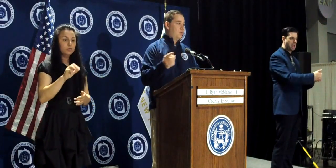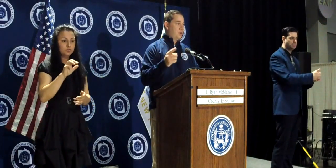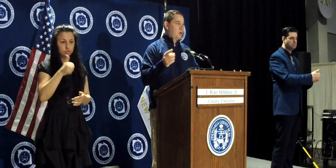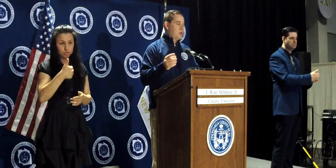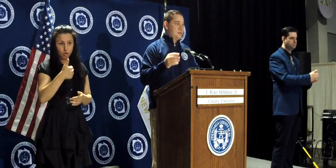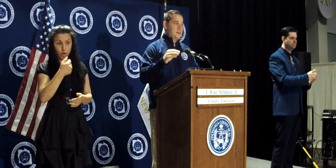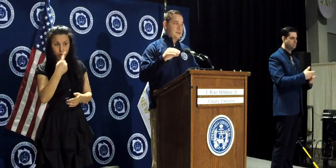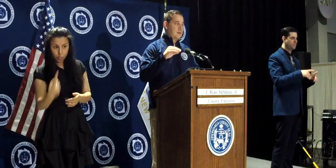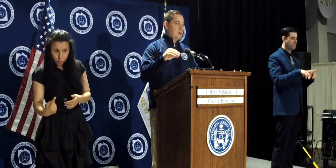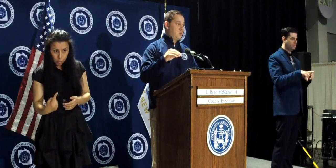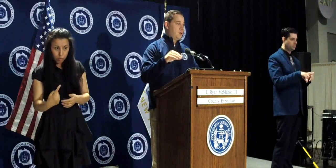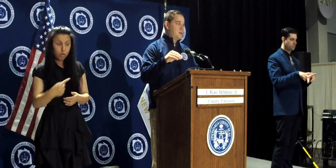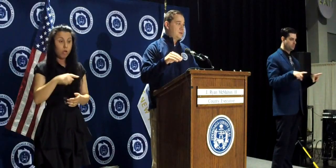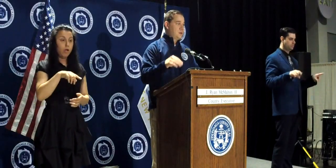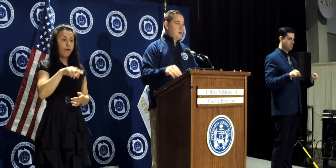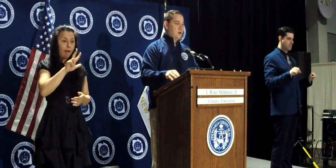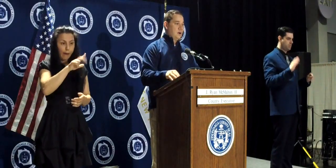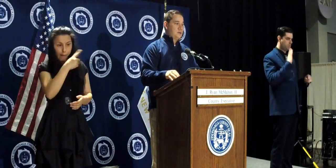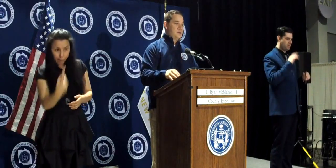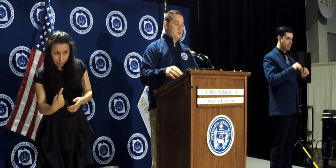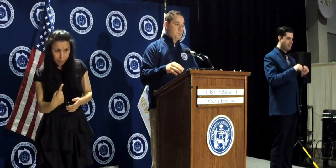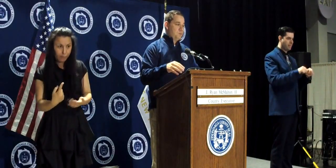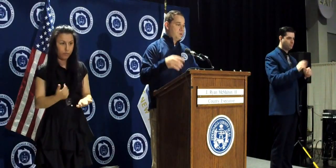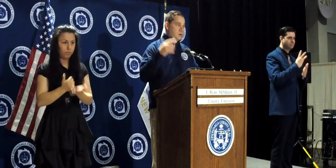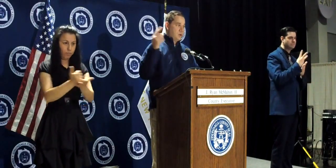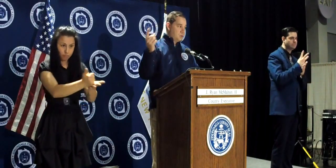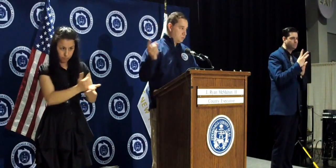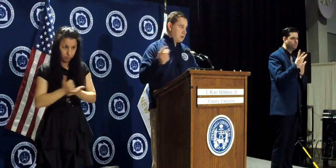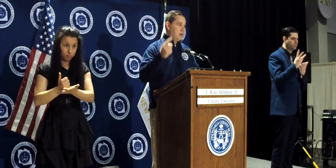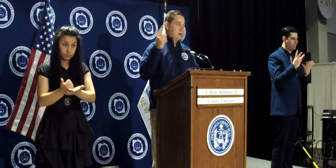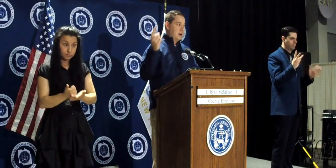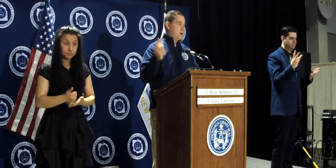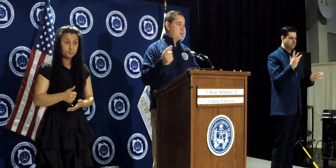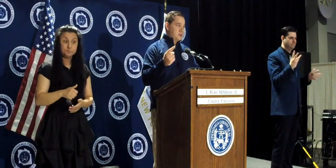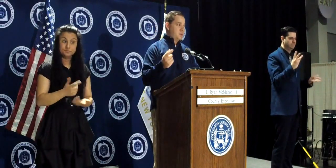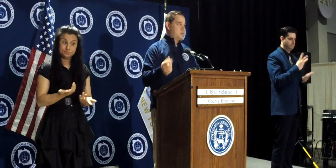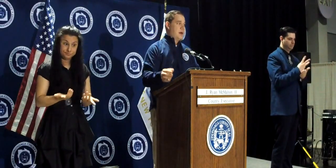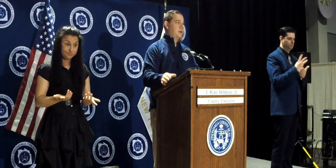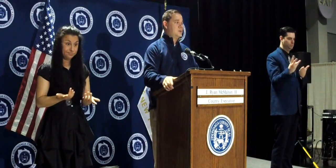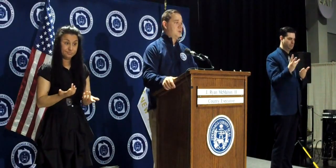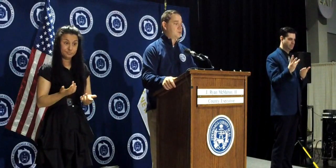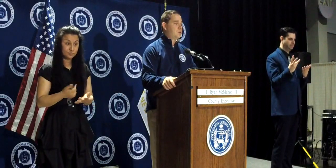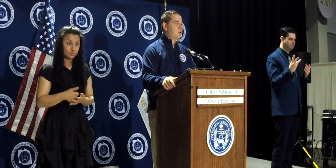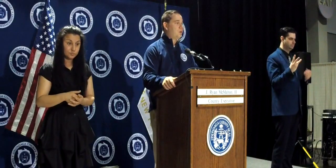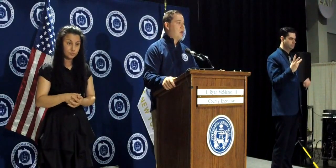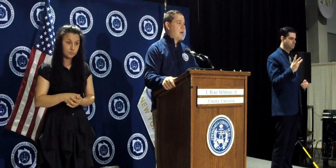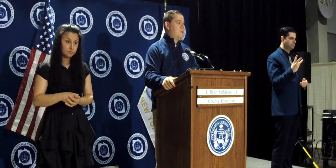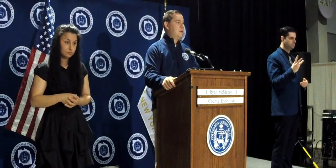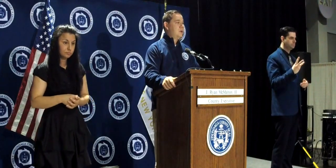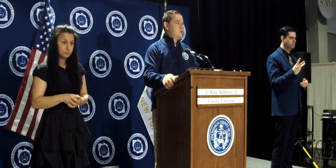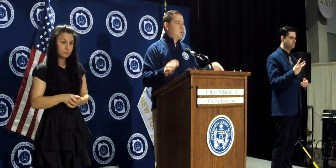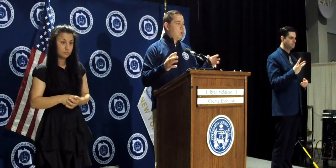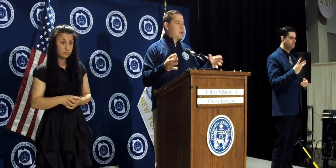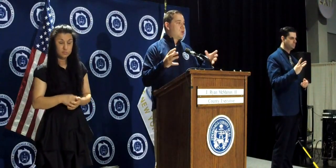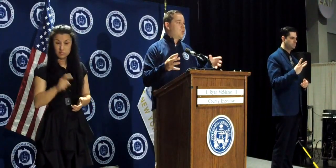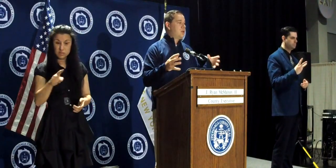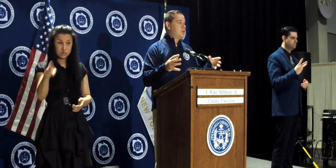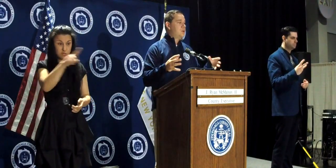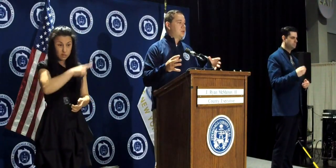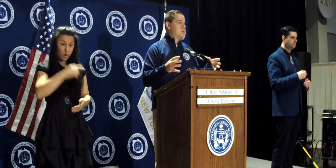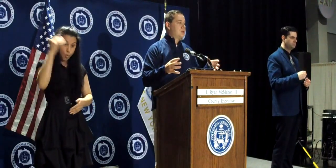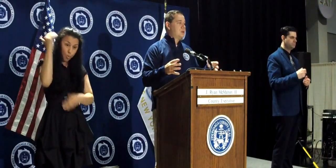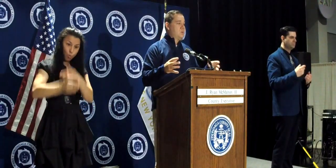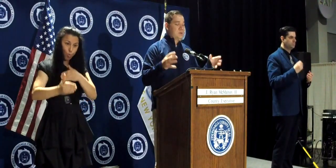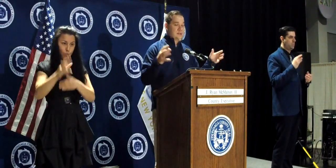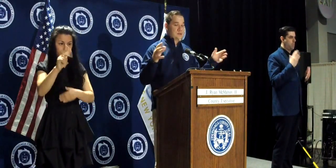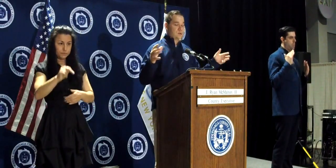be over in 6, 7, 8 weeks, or else you're counting on another stimulus package, which we don't know will happen. So what can we do